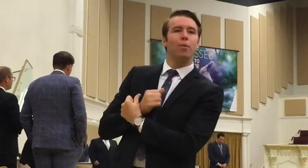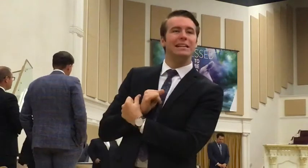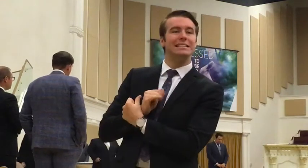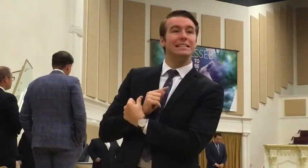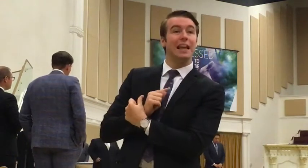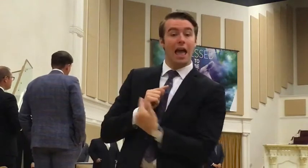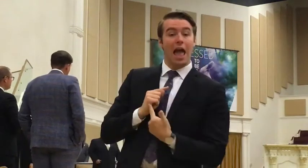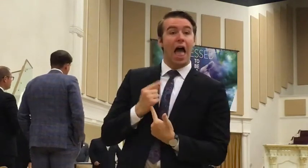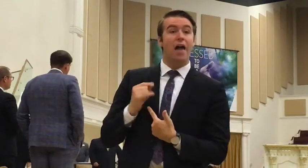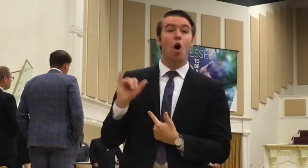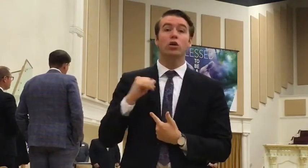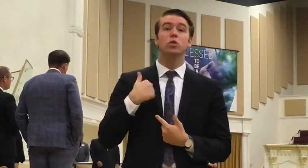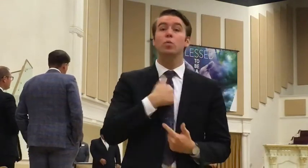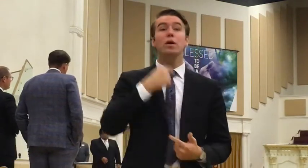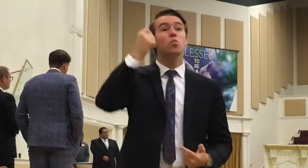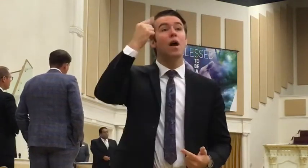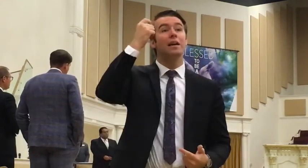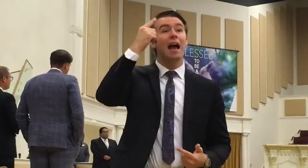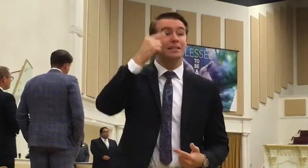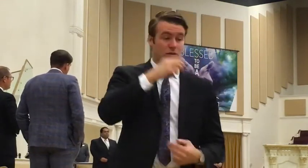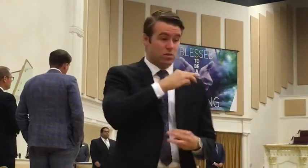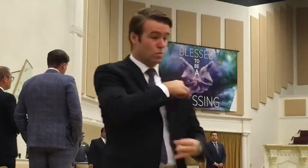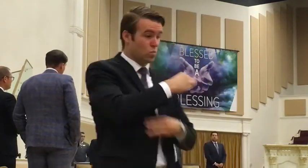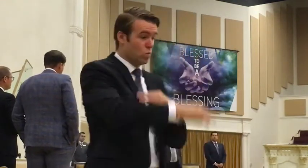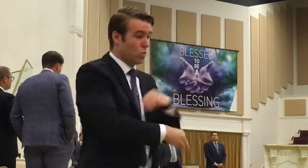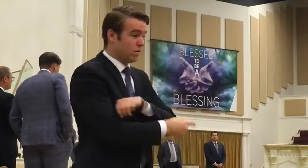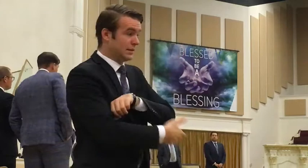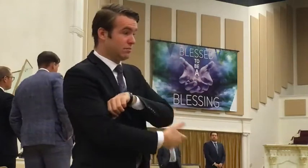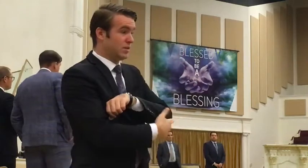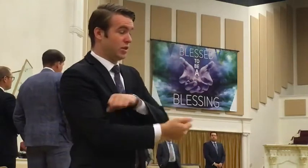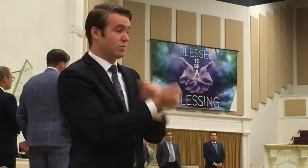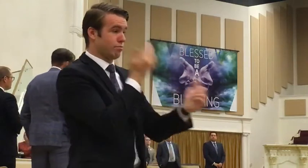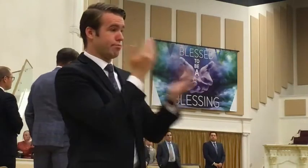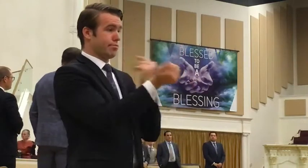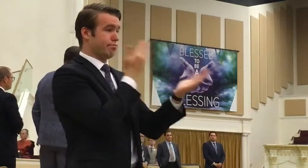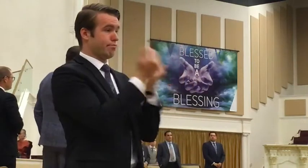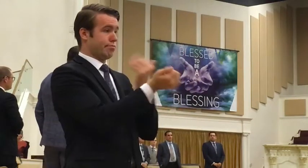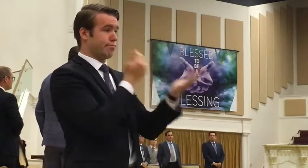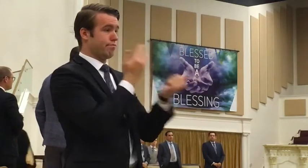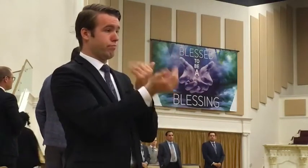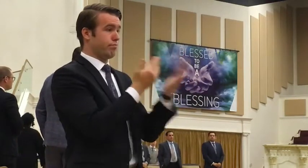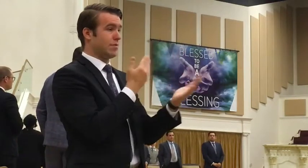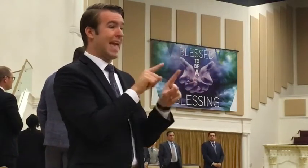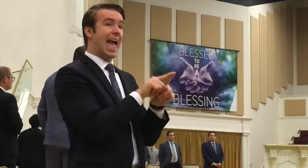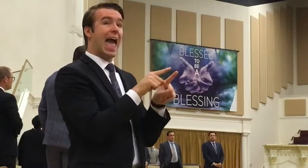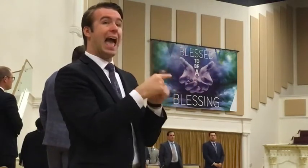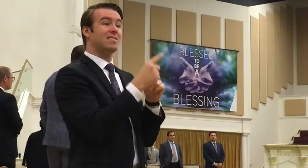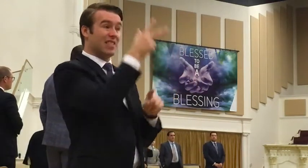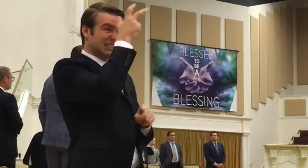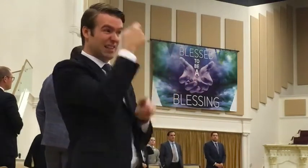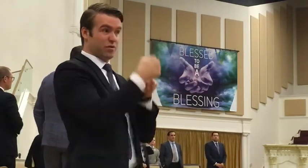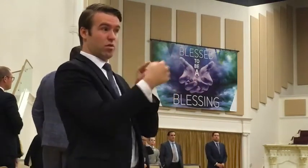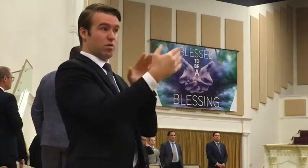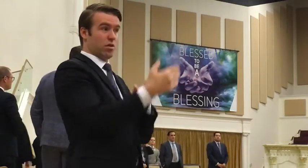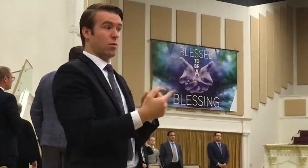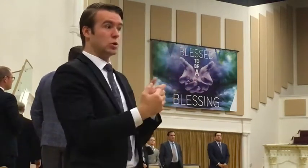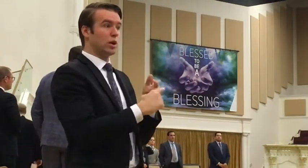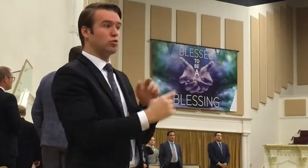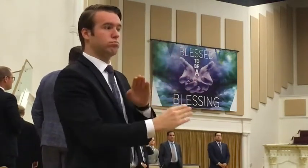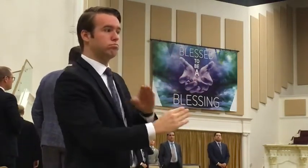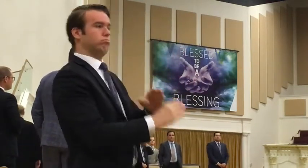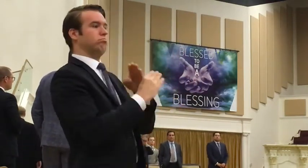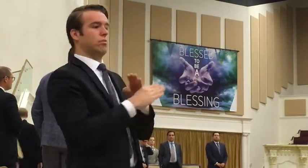and we recognized the temptations that come our way as the opposing forces to our